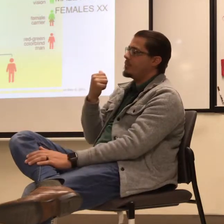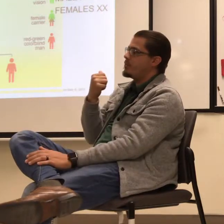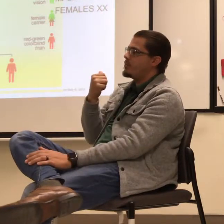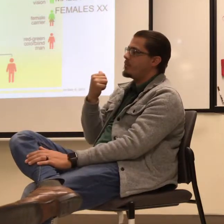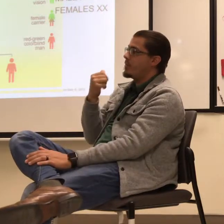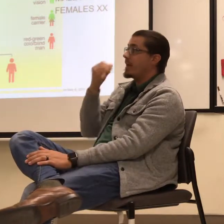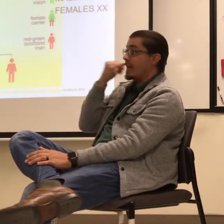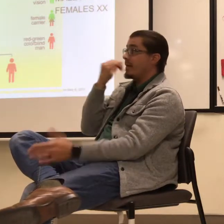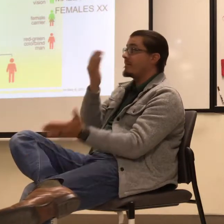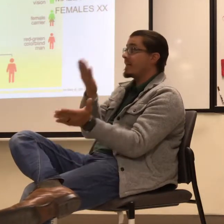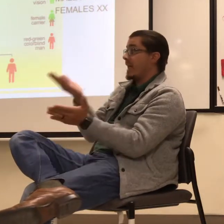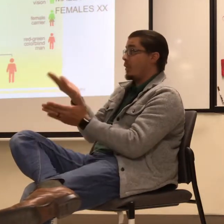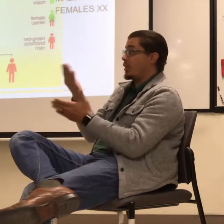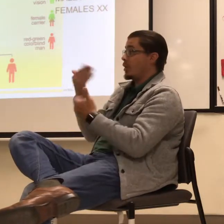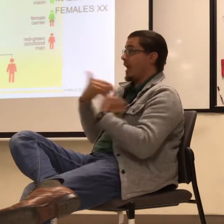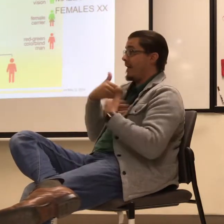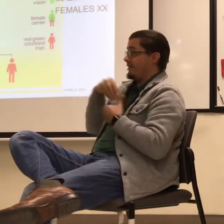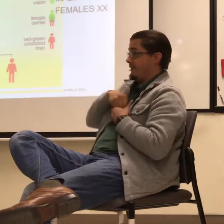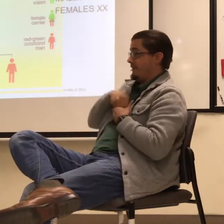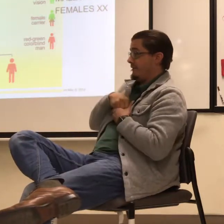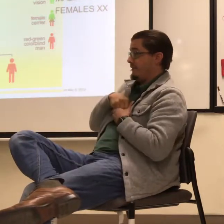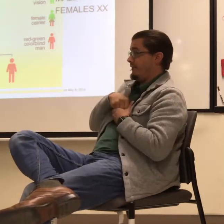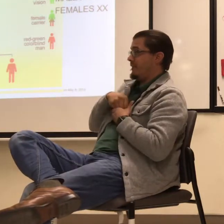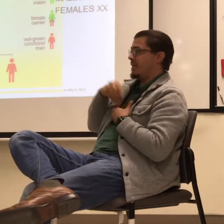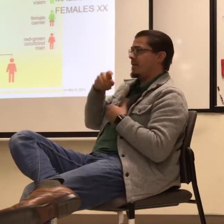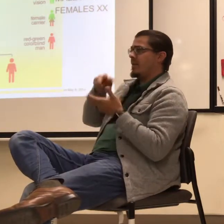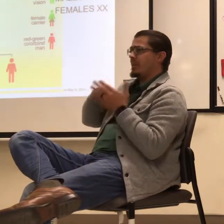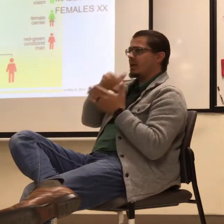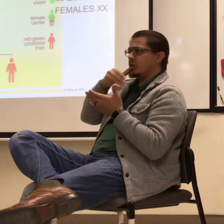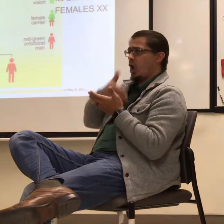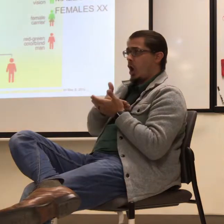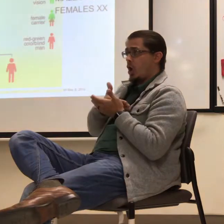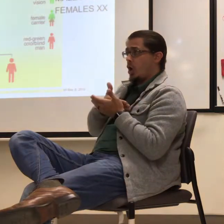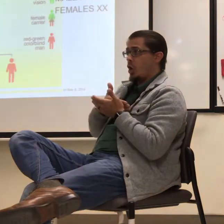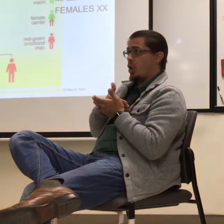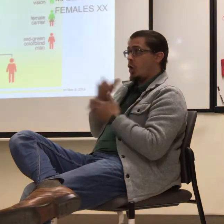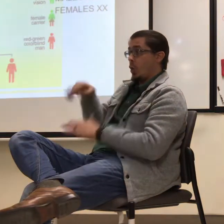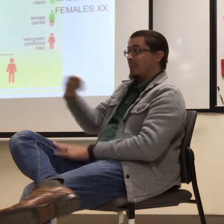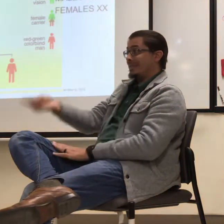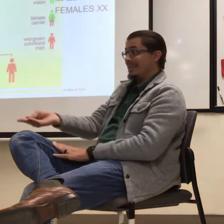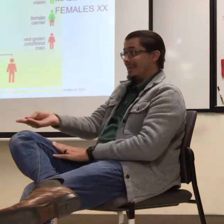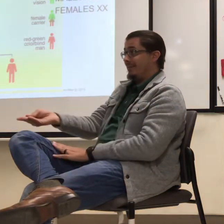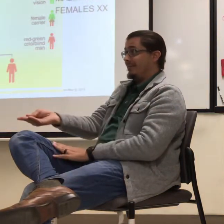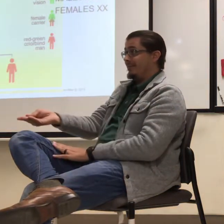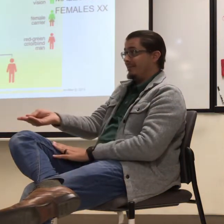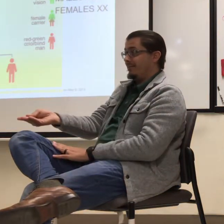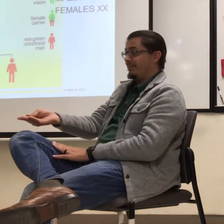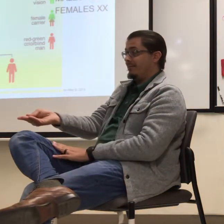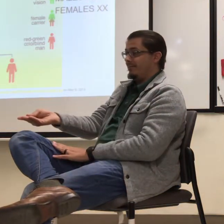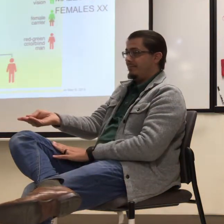if they're a carrier, that means daughter must have received